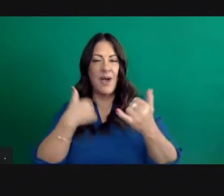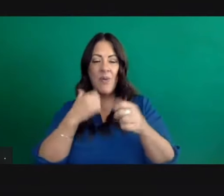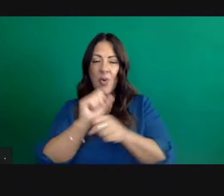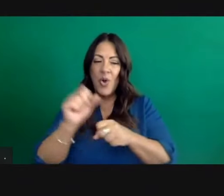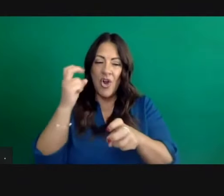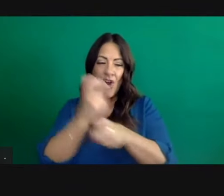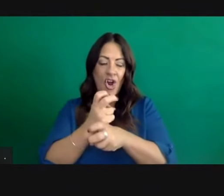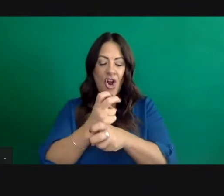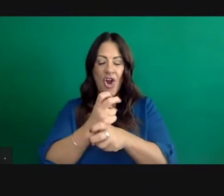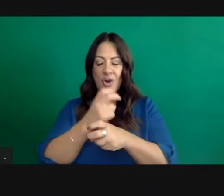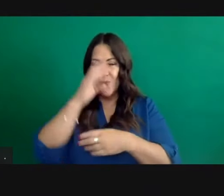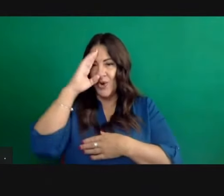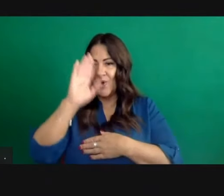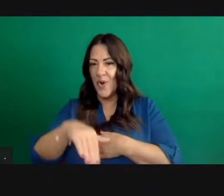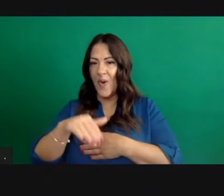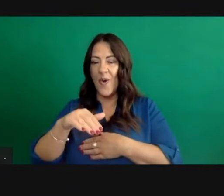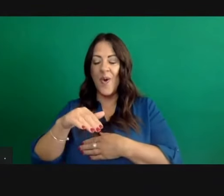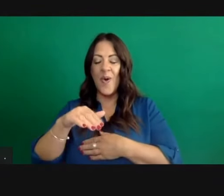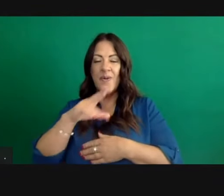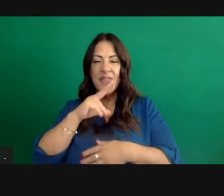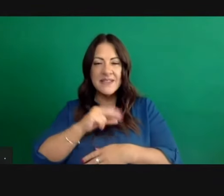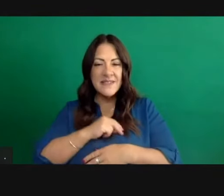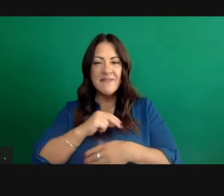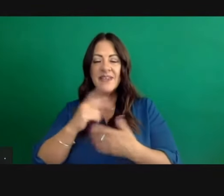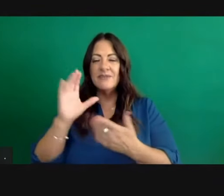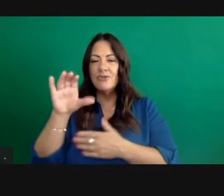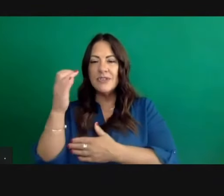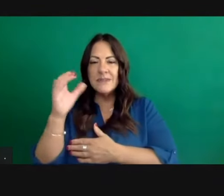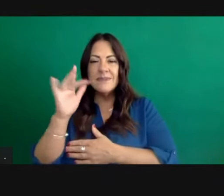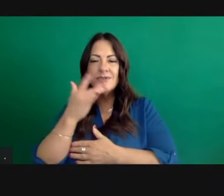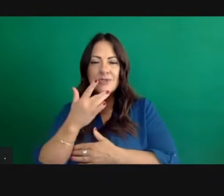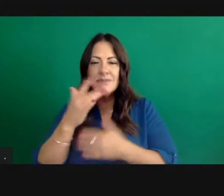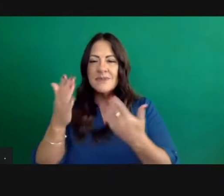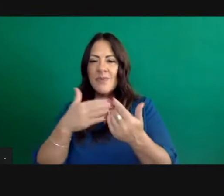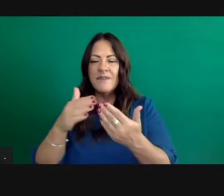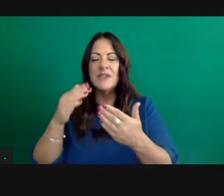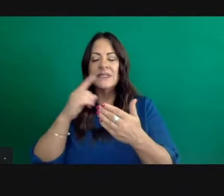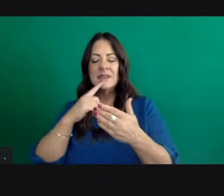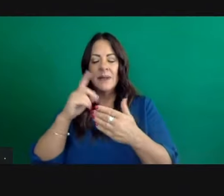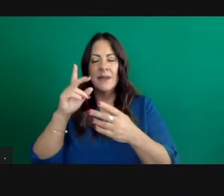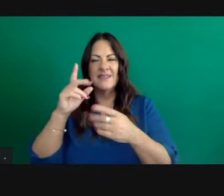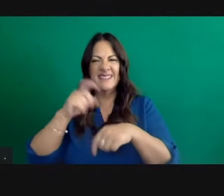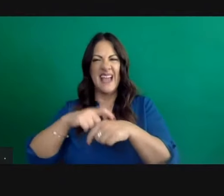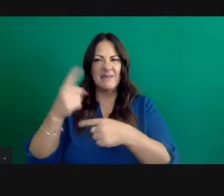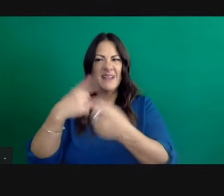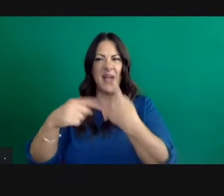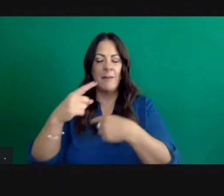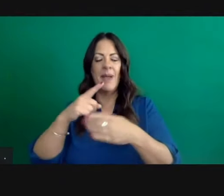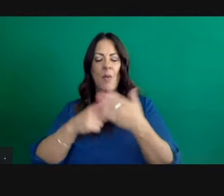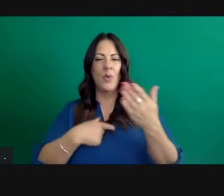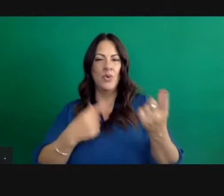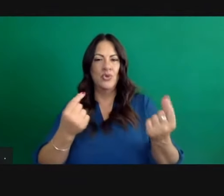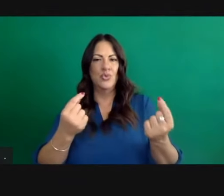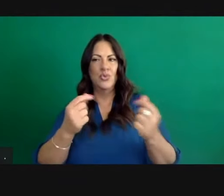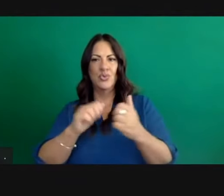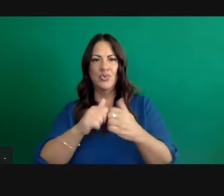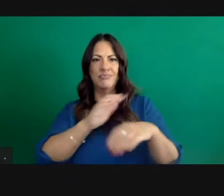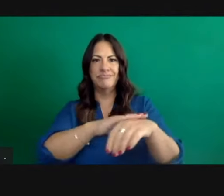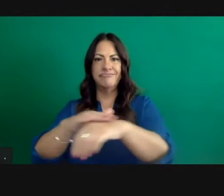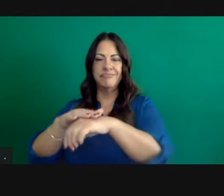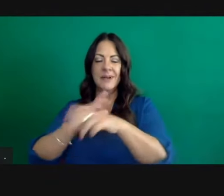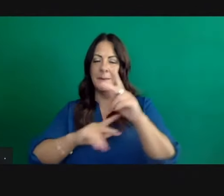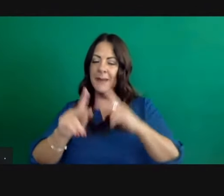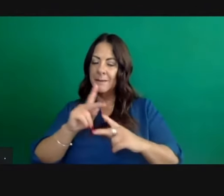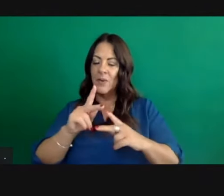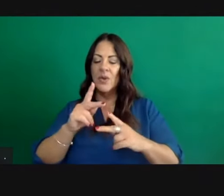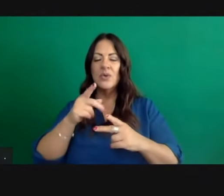to come up with a message that really resonates with Californians, that says we can still do and enjoy